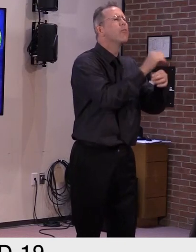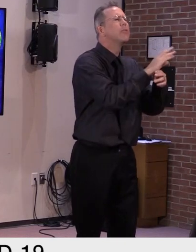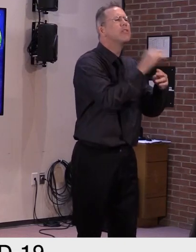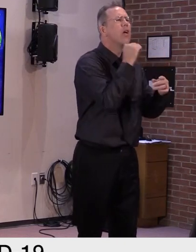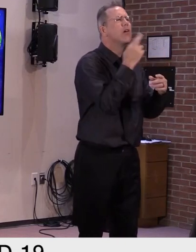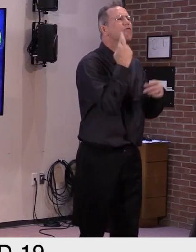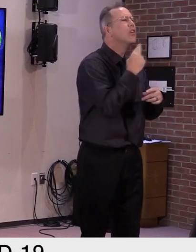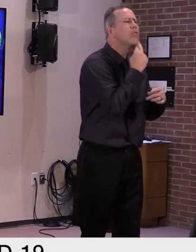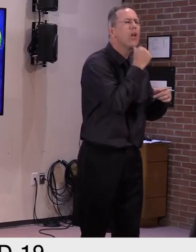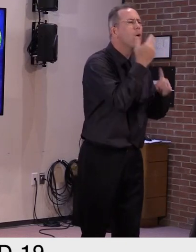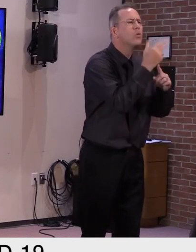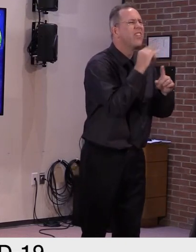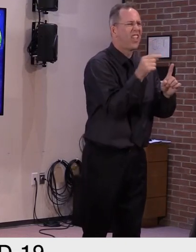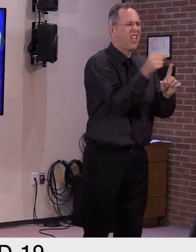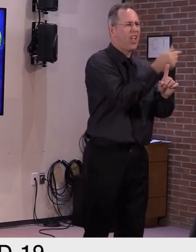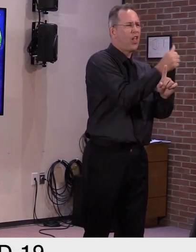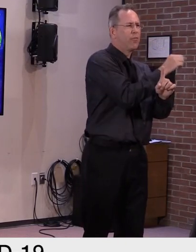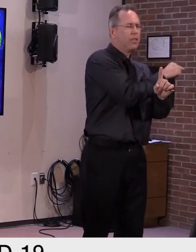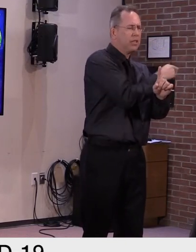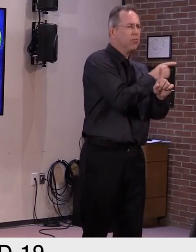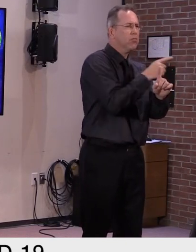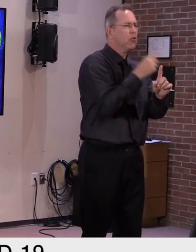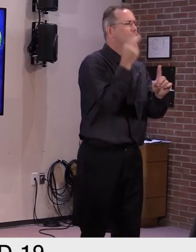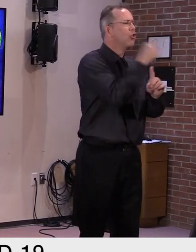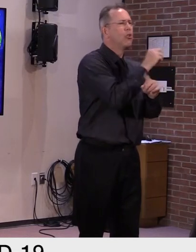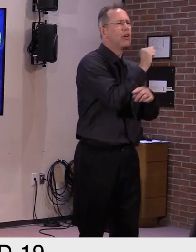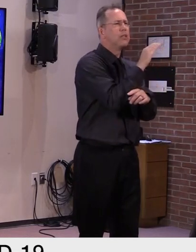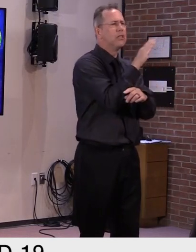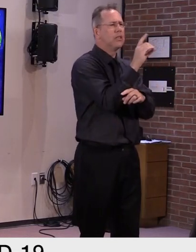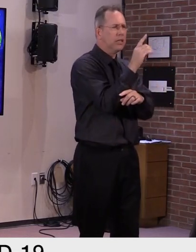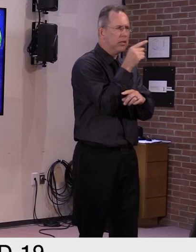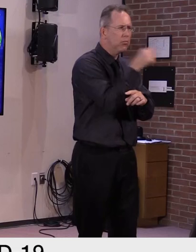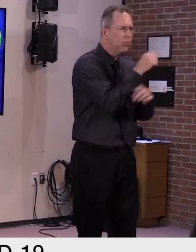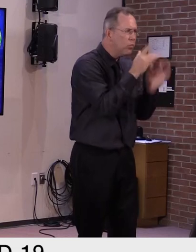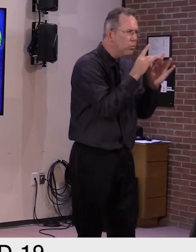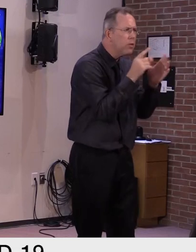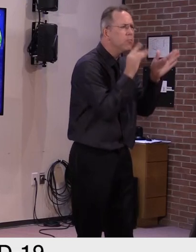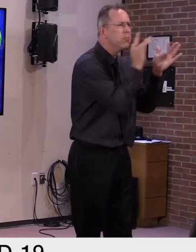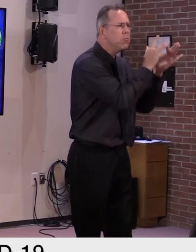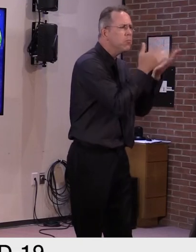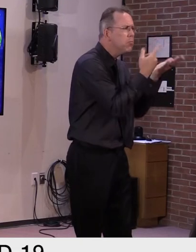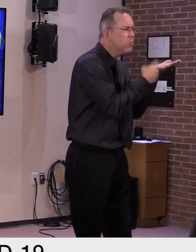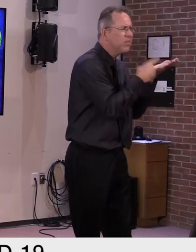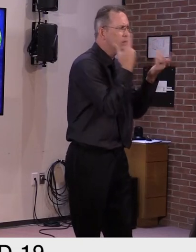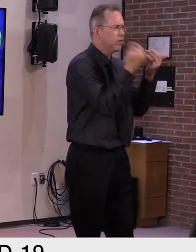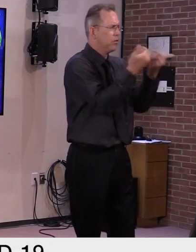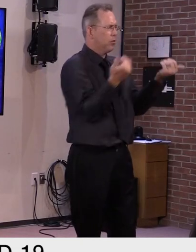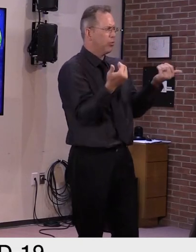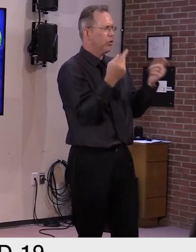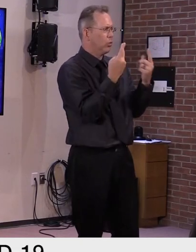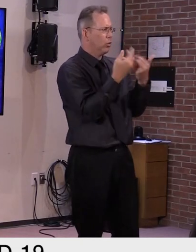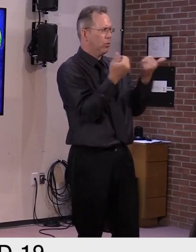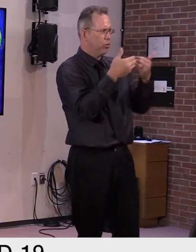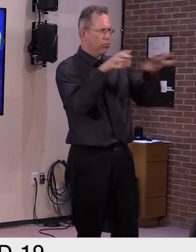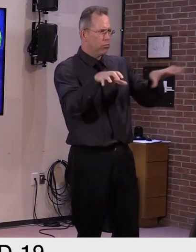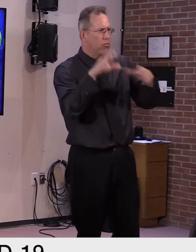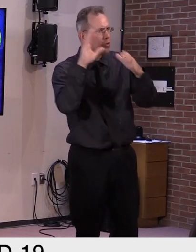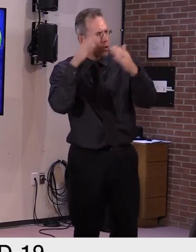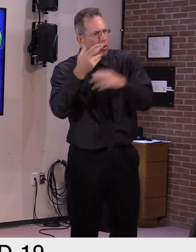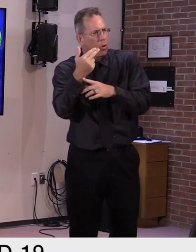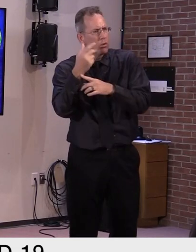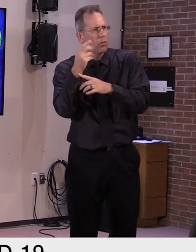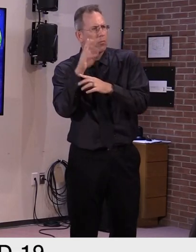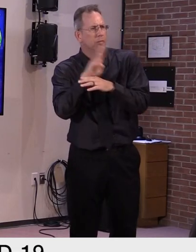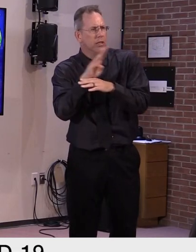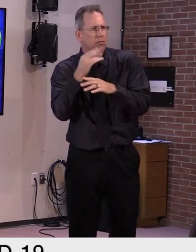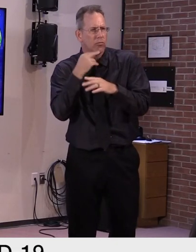The website will have every last detail on eligibility and process. And in addition, tomorrow we will hold a